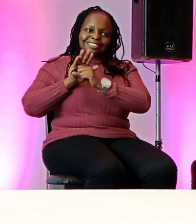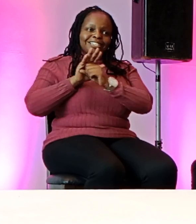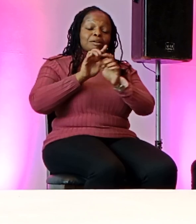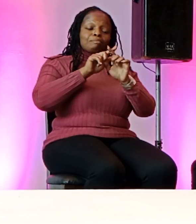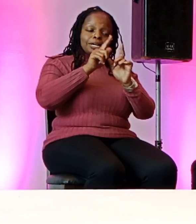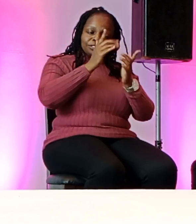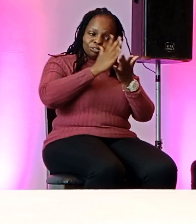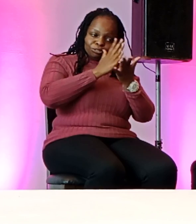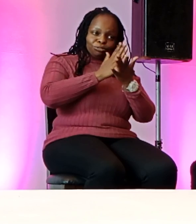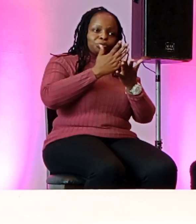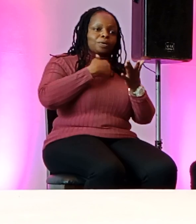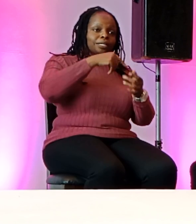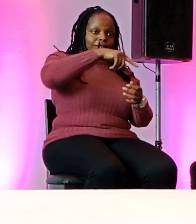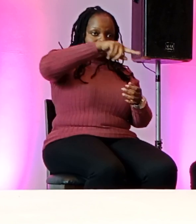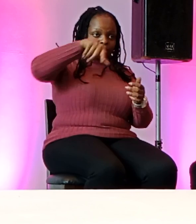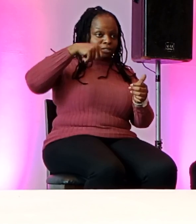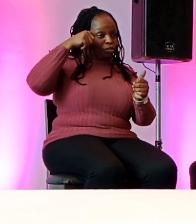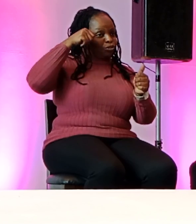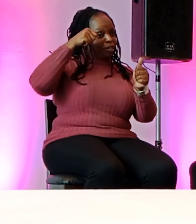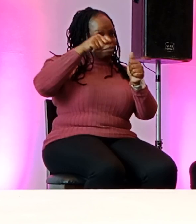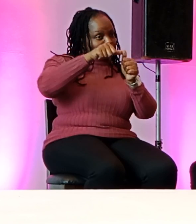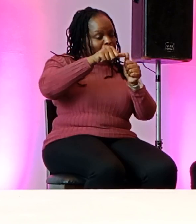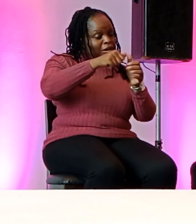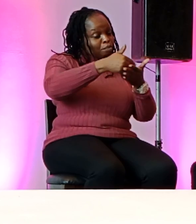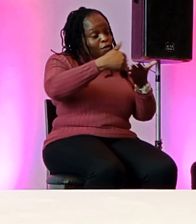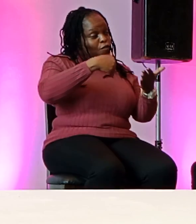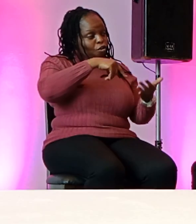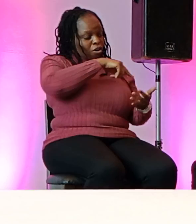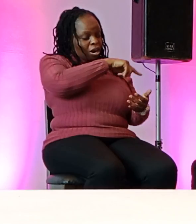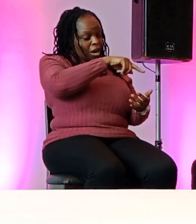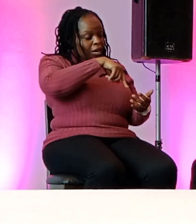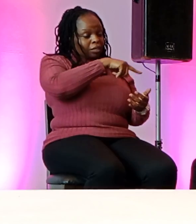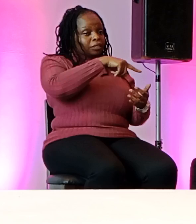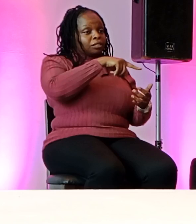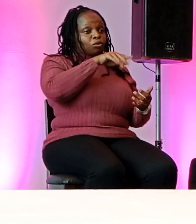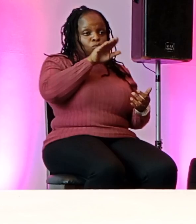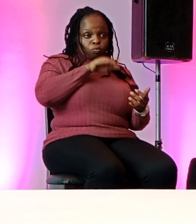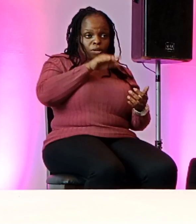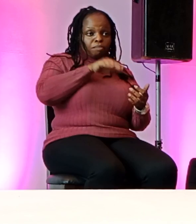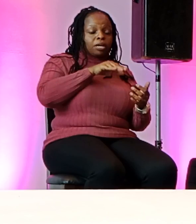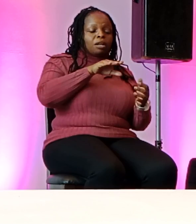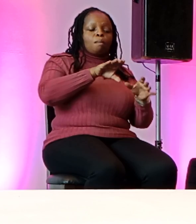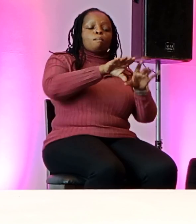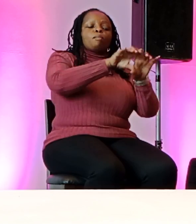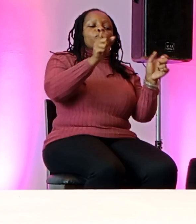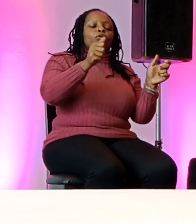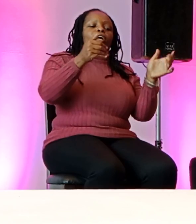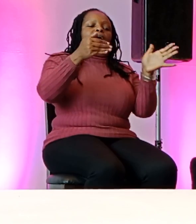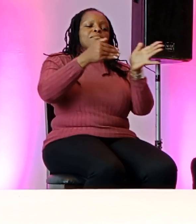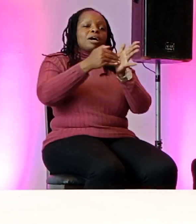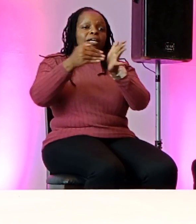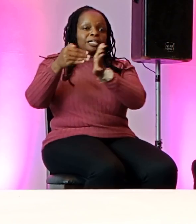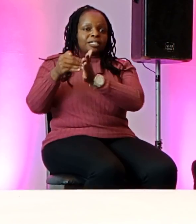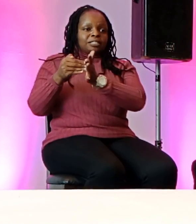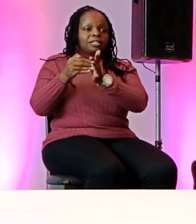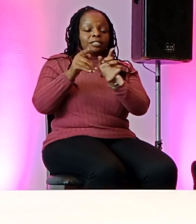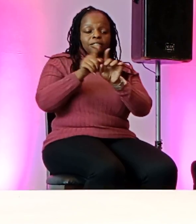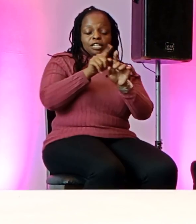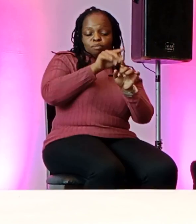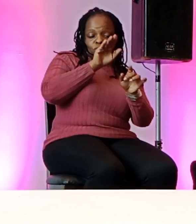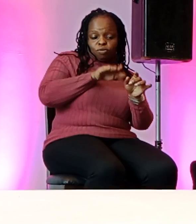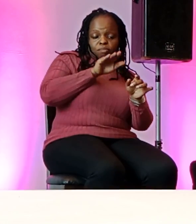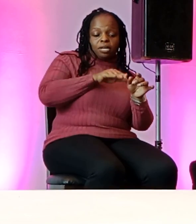we want us to remember that before us, women broke barriers, and